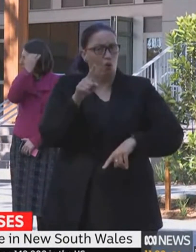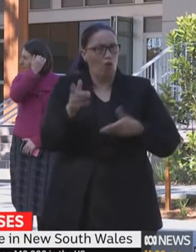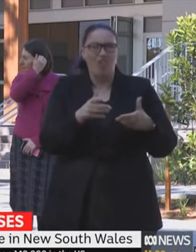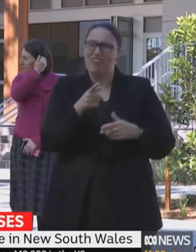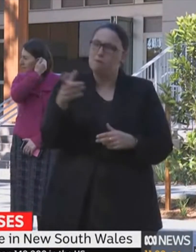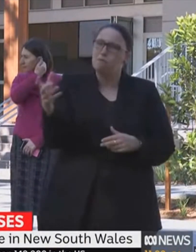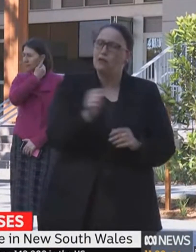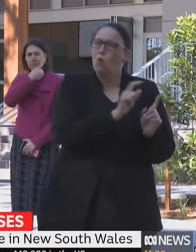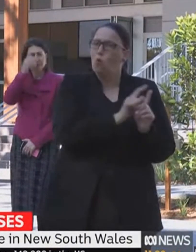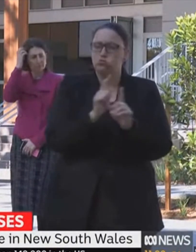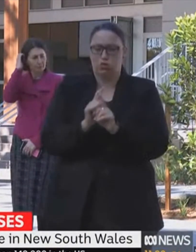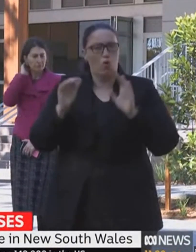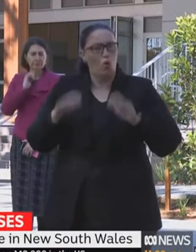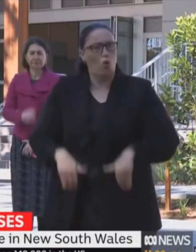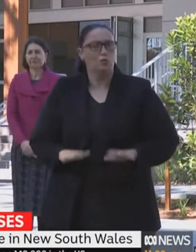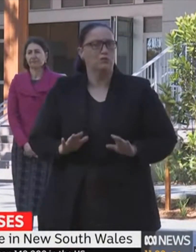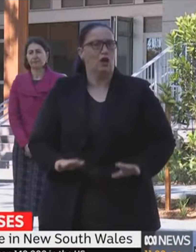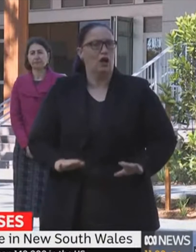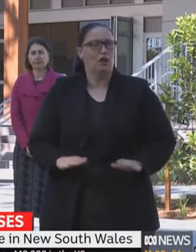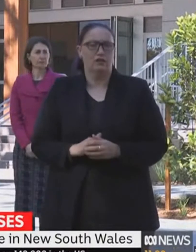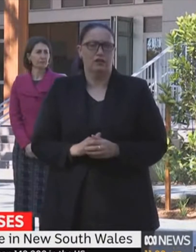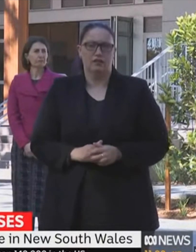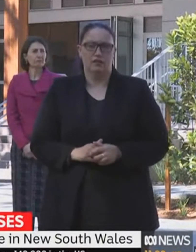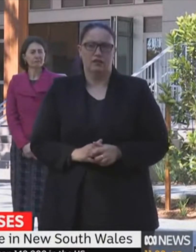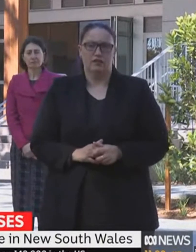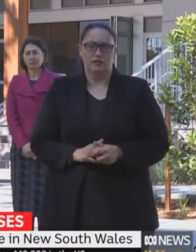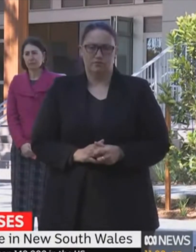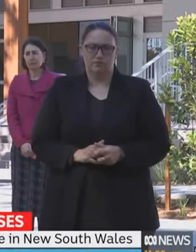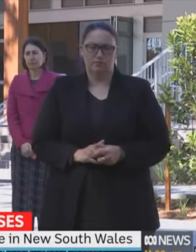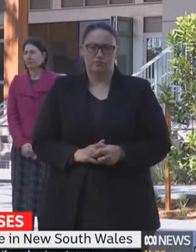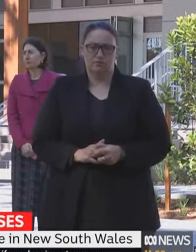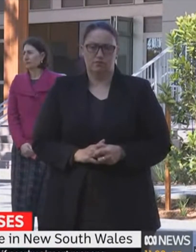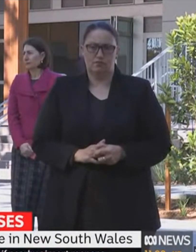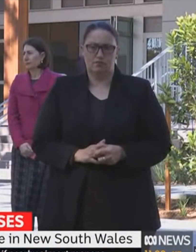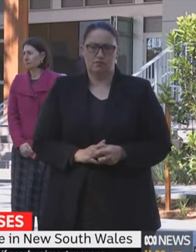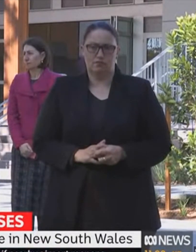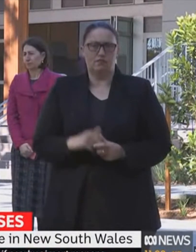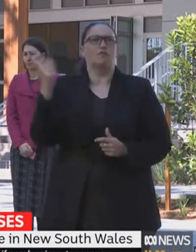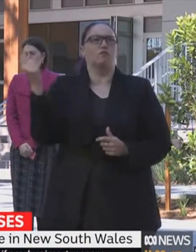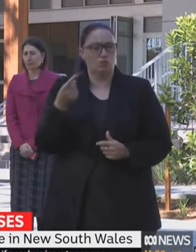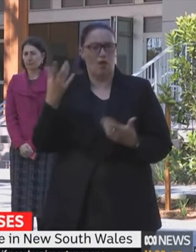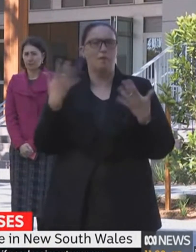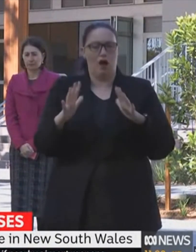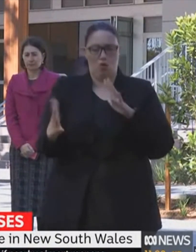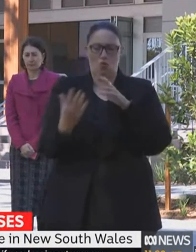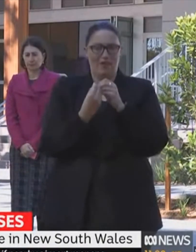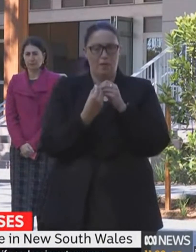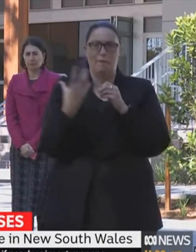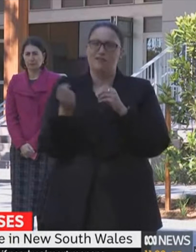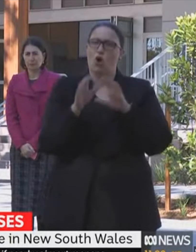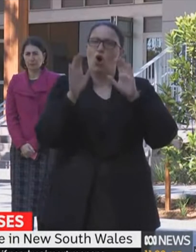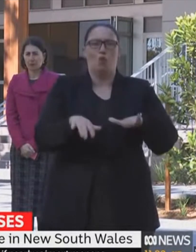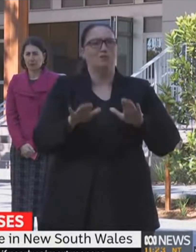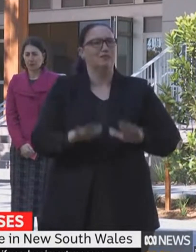obviously self-isolate, and then if anyone is a contact, close contact of that case, they are required to self-isolate for 14 days.